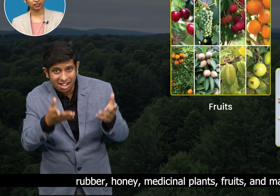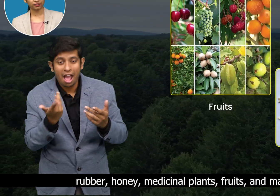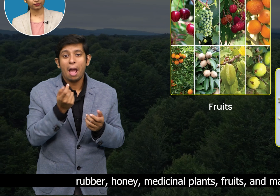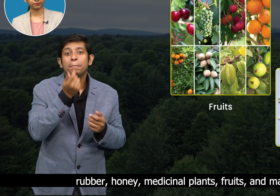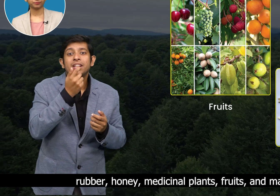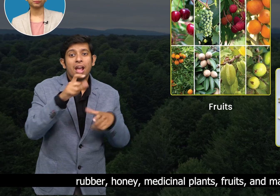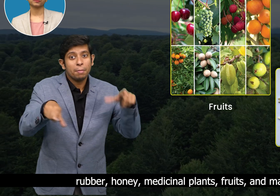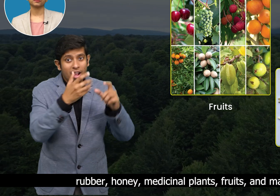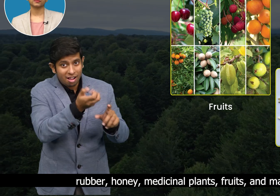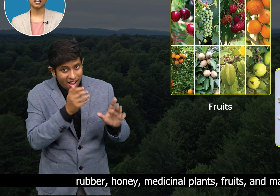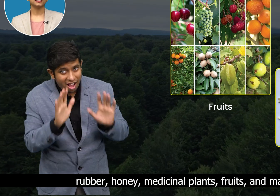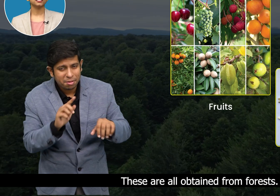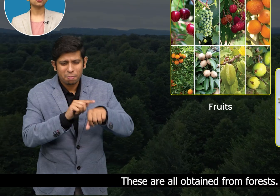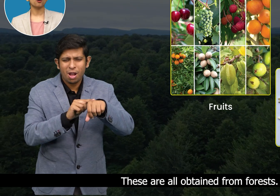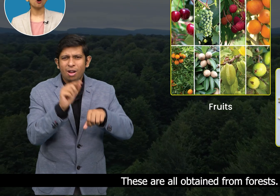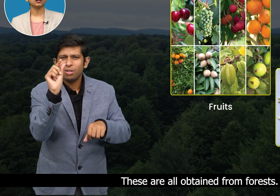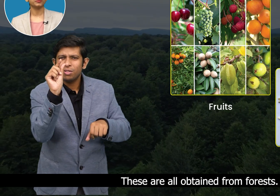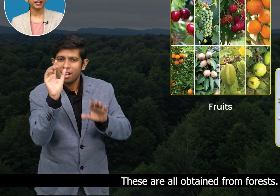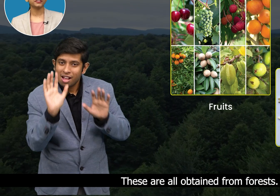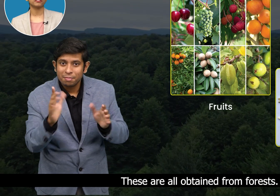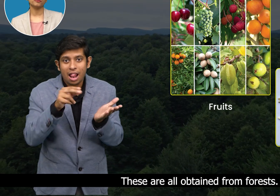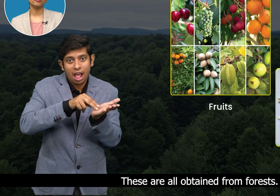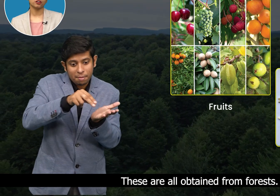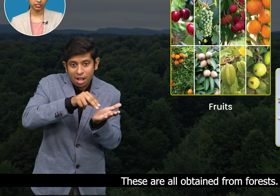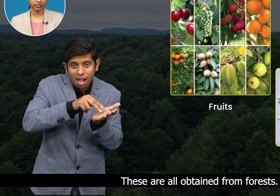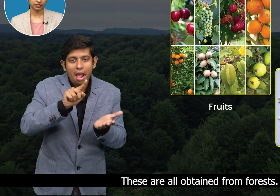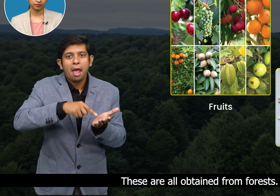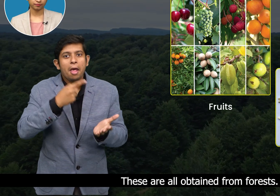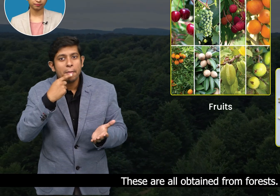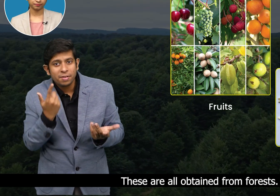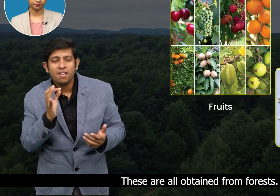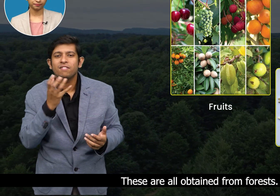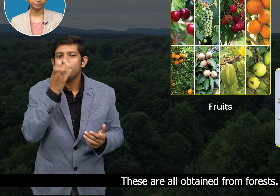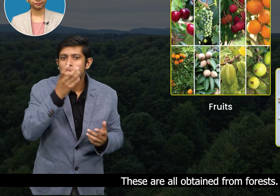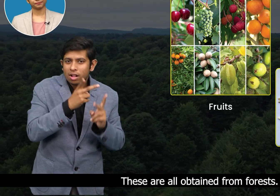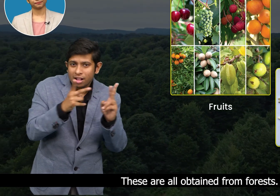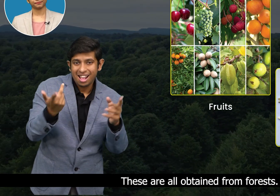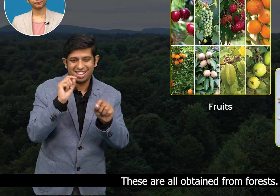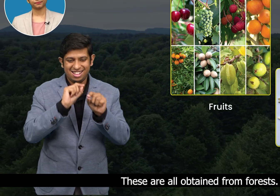matchsticks. These are all obtained from forests.